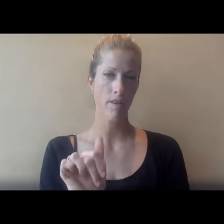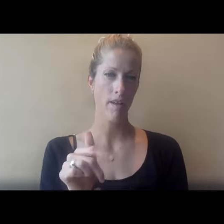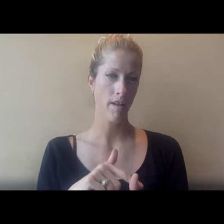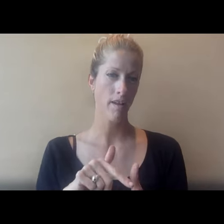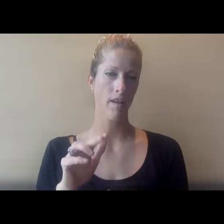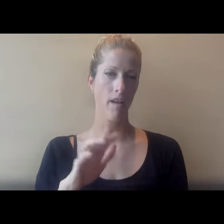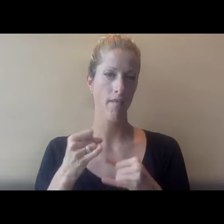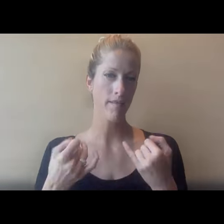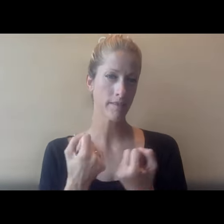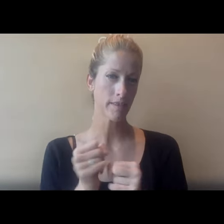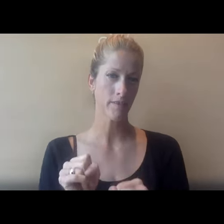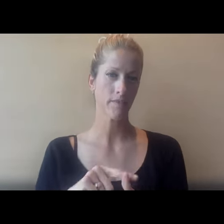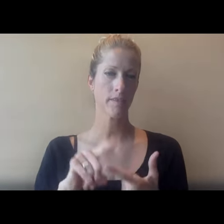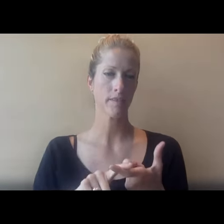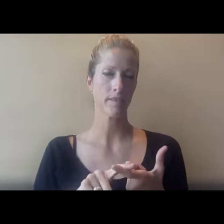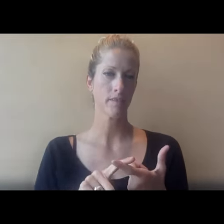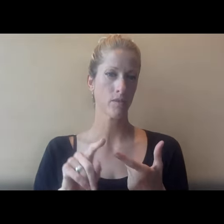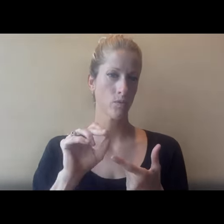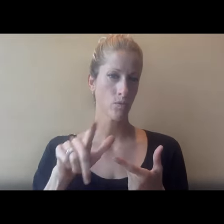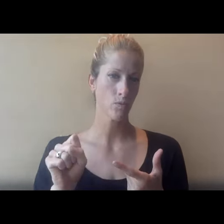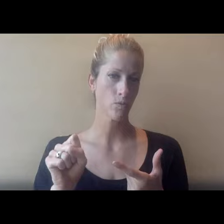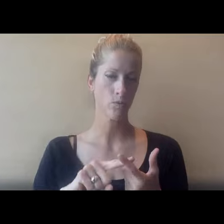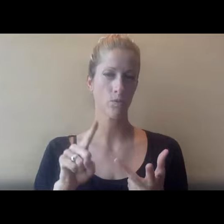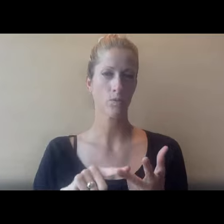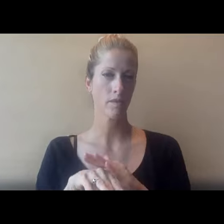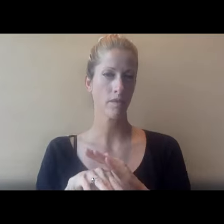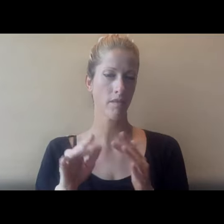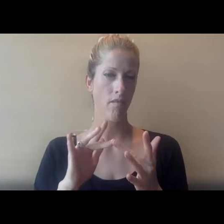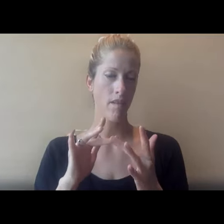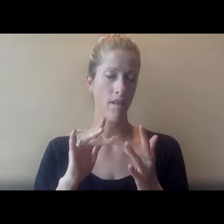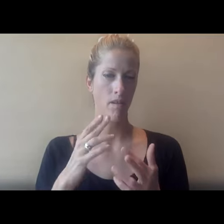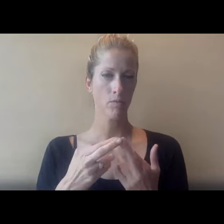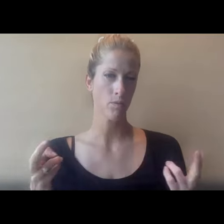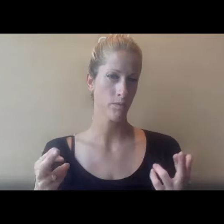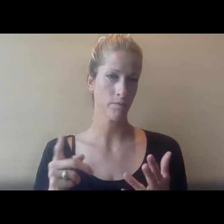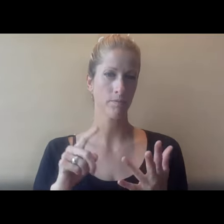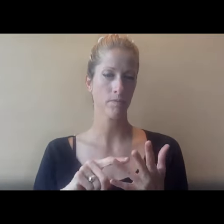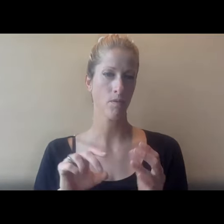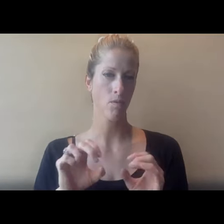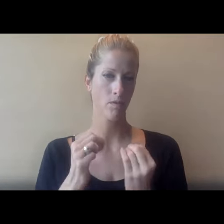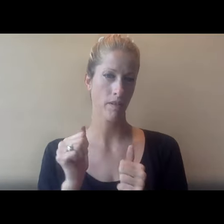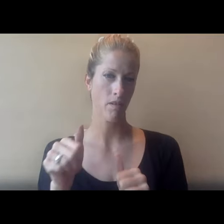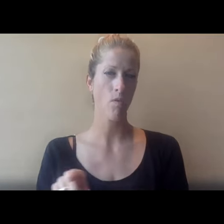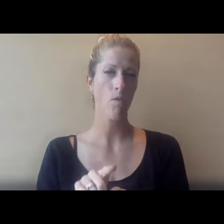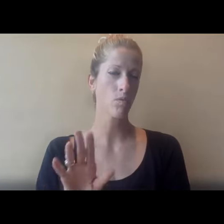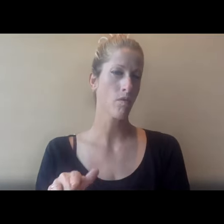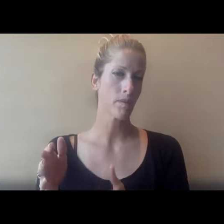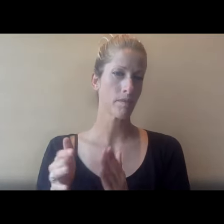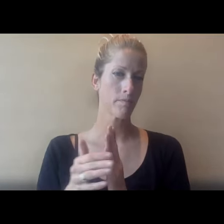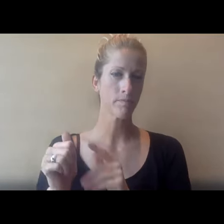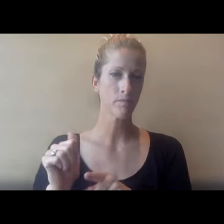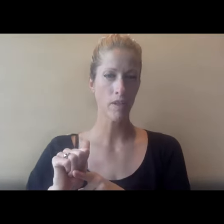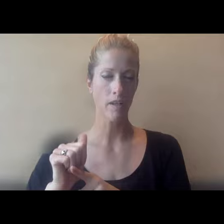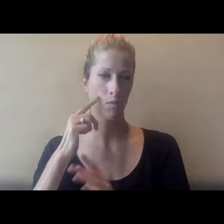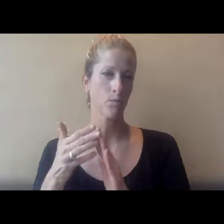safety, using digital tools, accessing online resources. Organizations can offer trainings through community